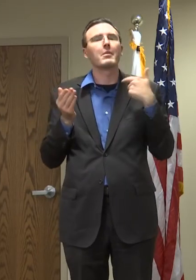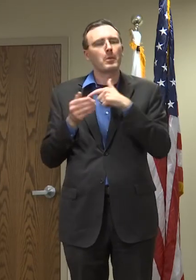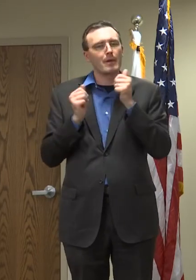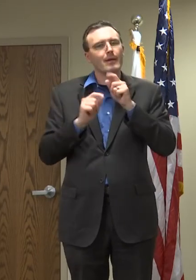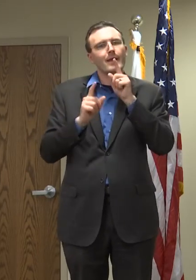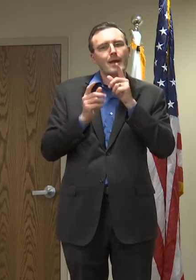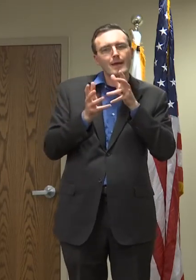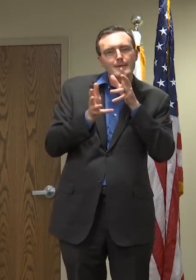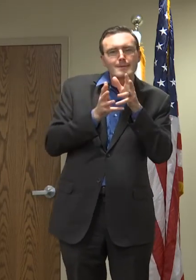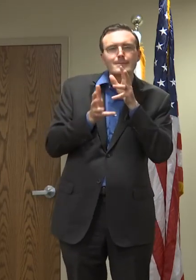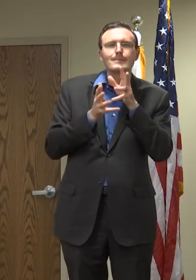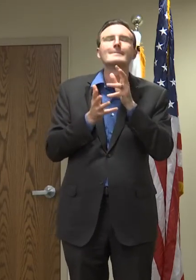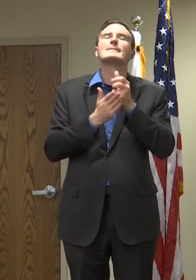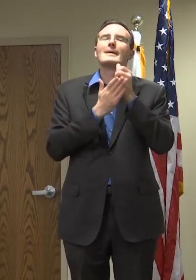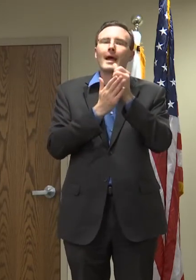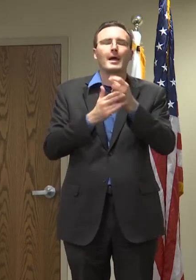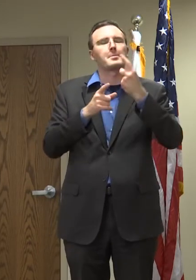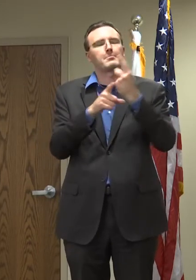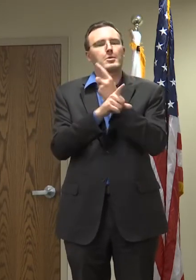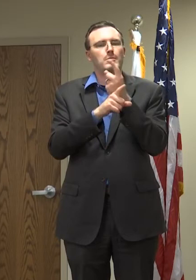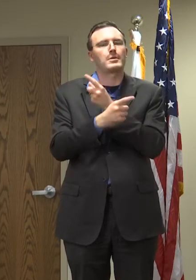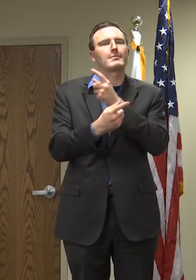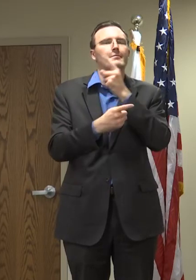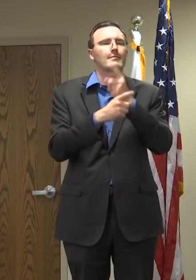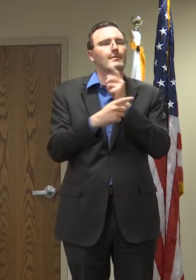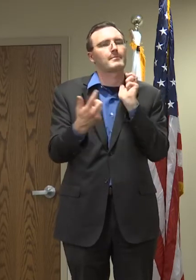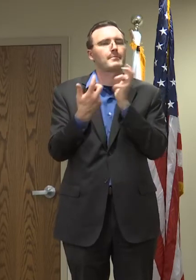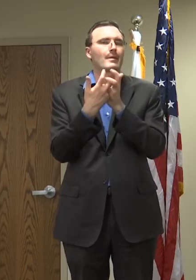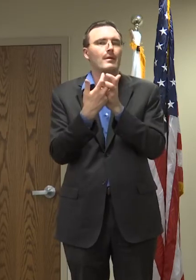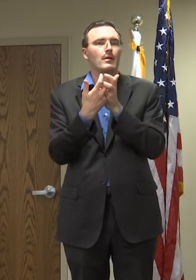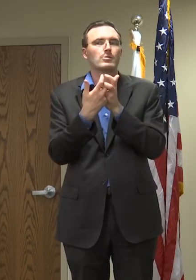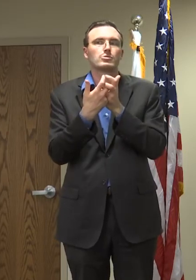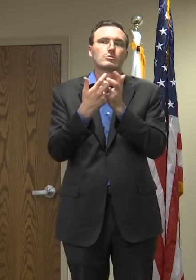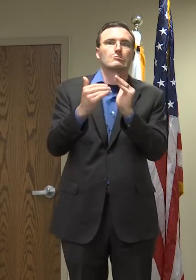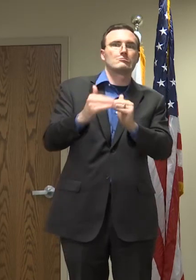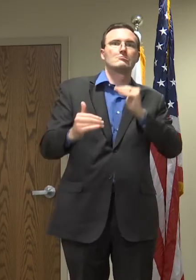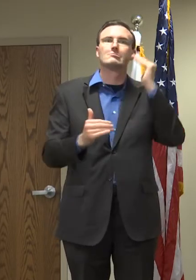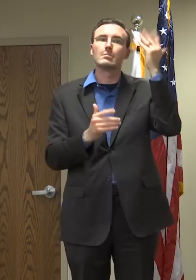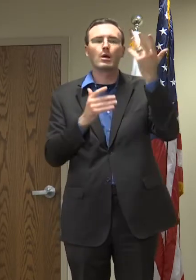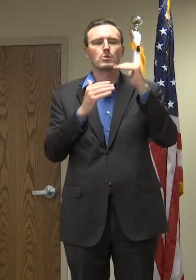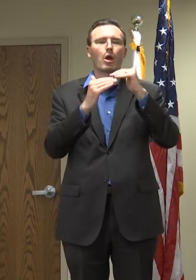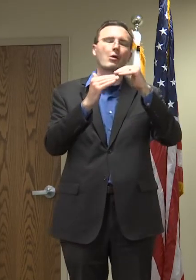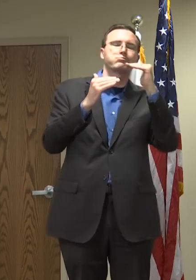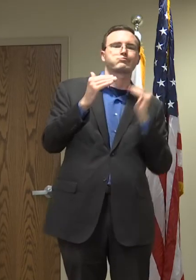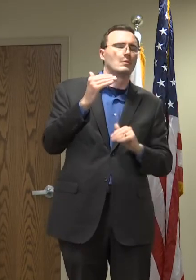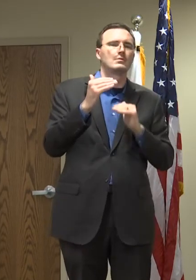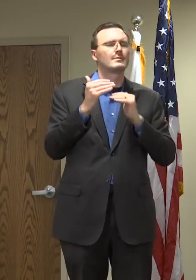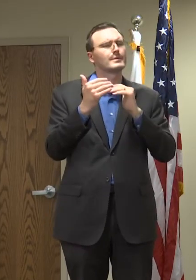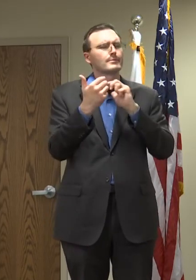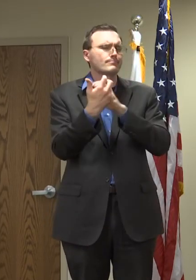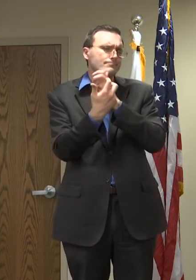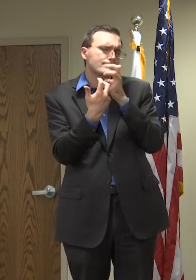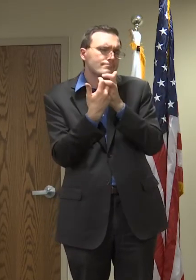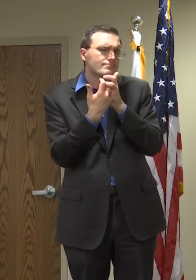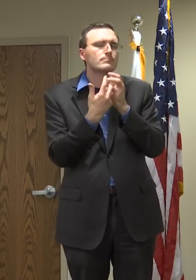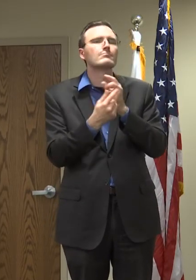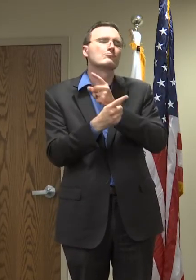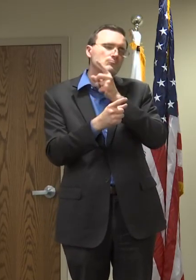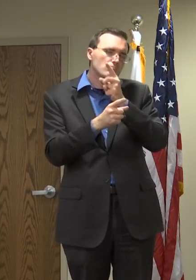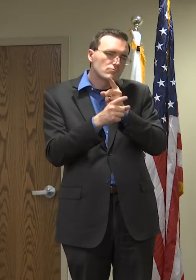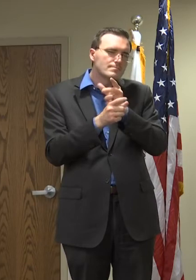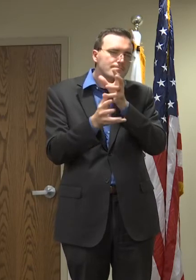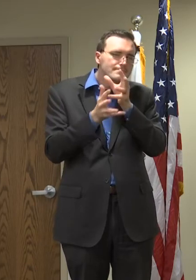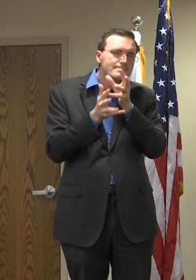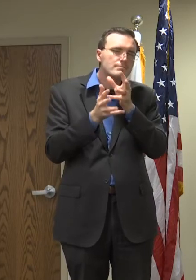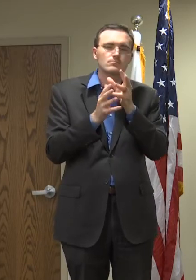over-responding and overreacting and shutting things down unnecessarily, but taking the appropriate level of response based on the infection rate and the